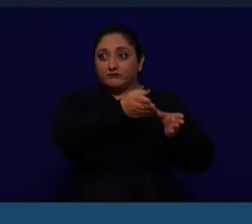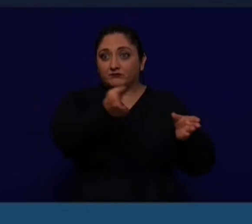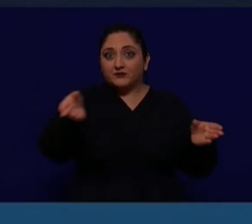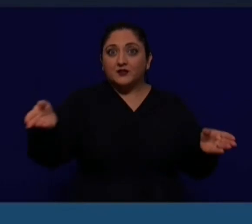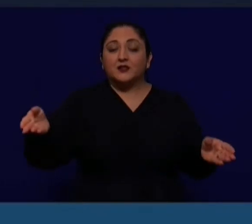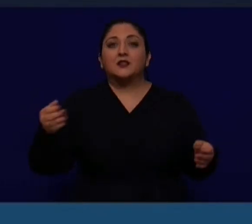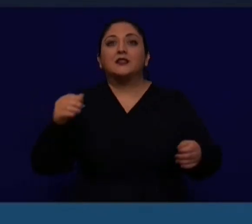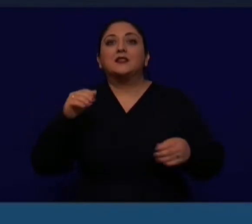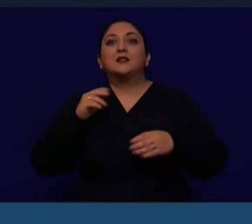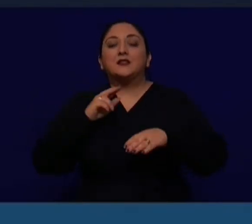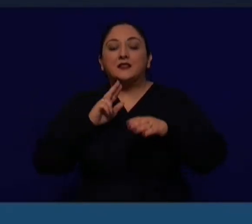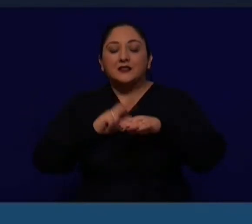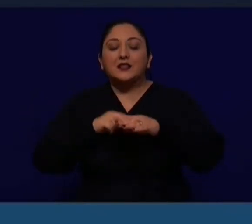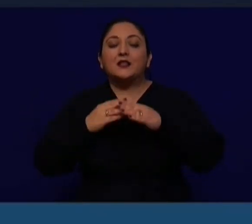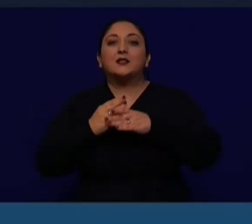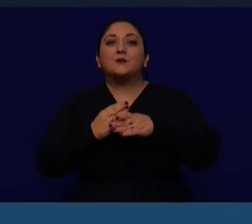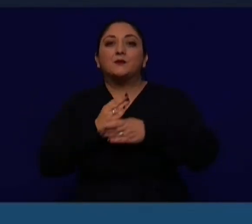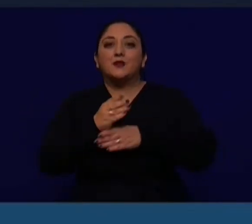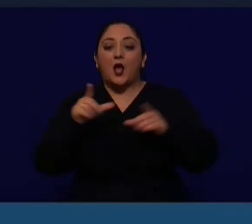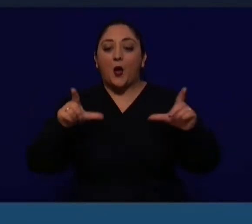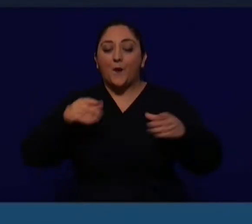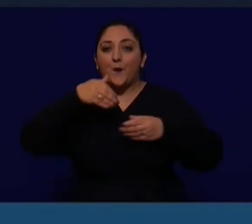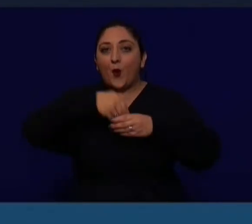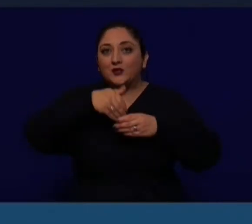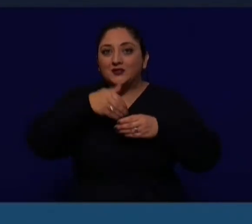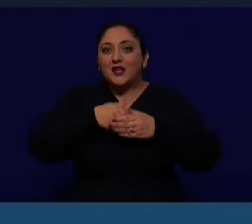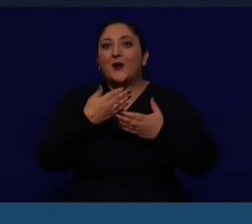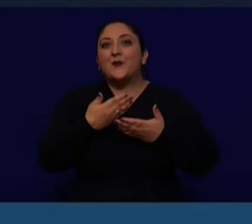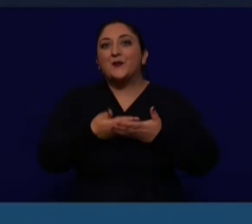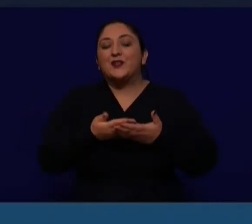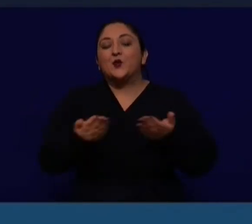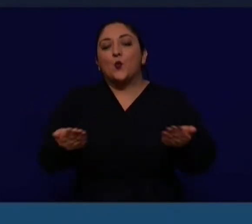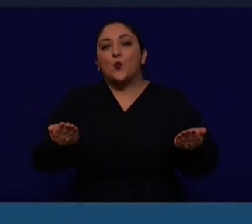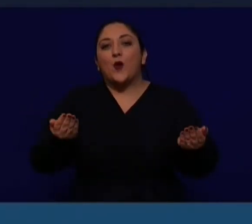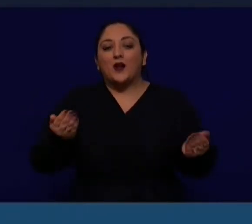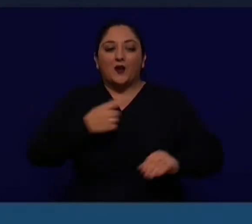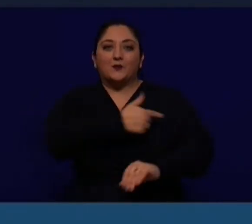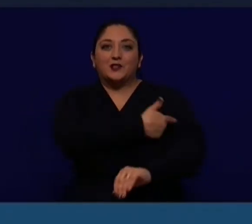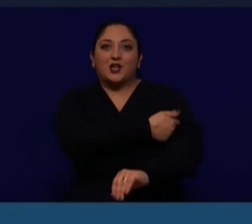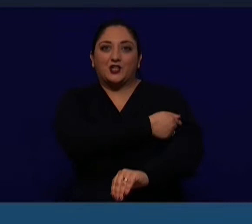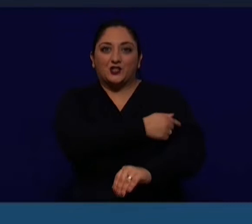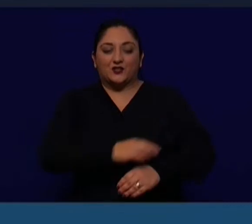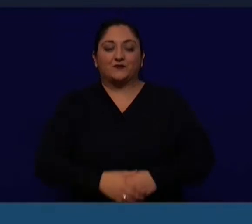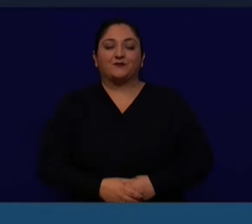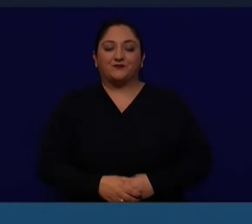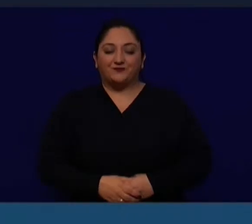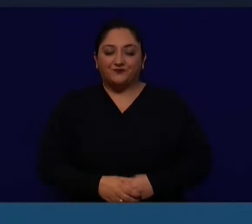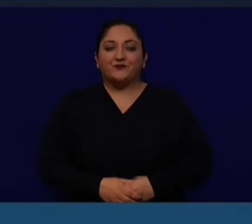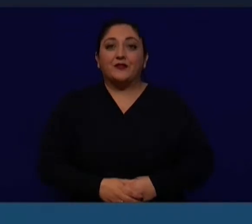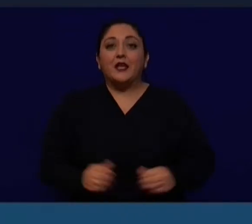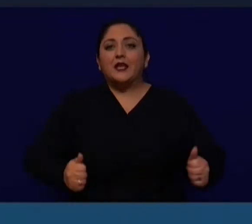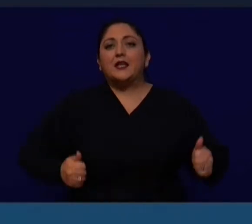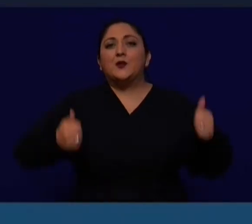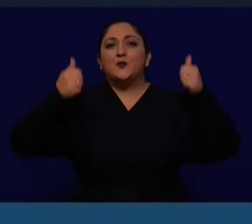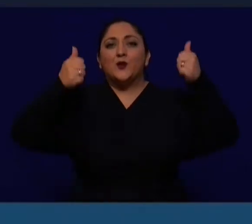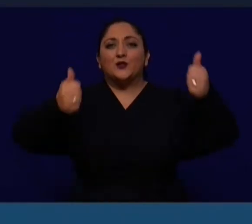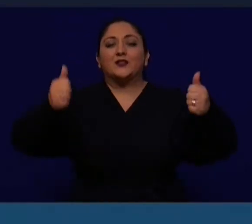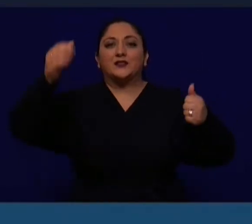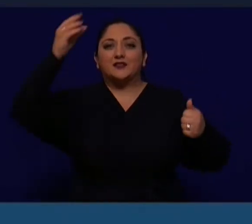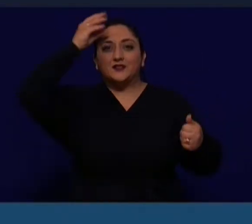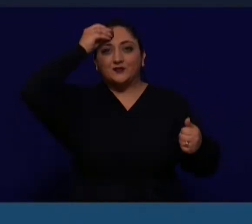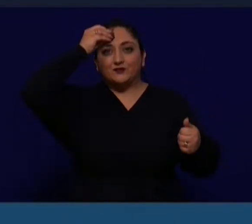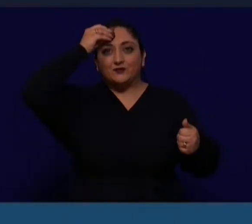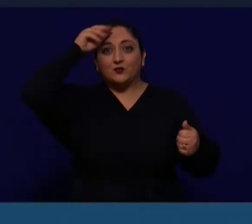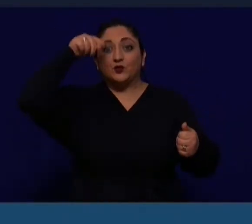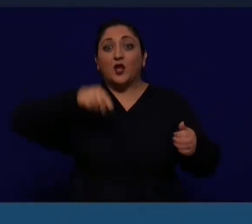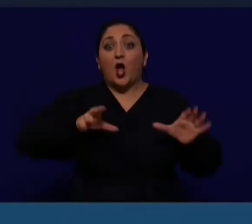sena tibdew tirċievu wkoll l-inviti biex tkun tistgħu tiġu titlaqmu. Importanti li tifmu li dan huwa grupp li